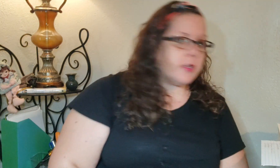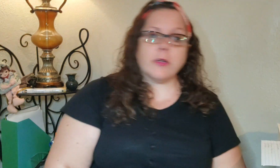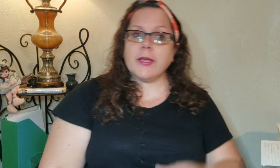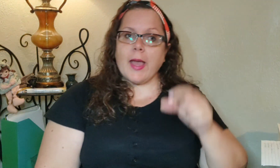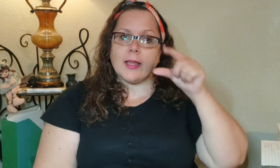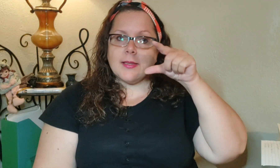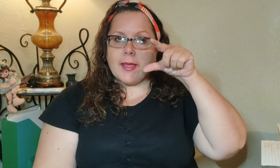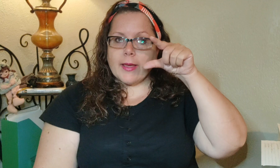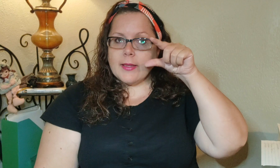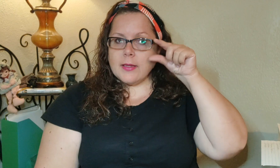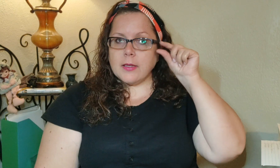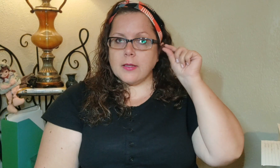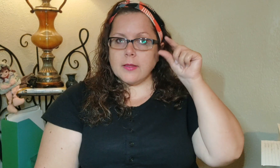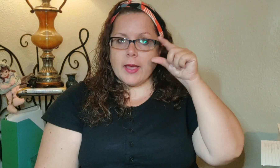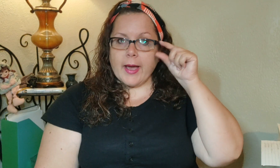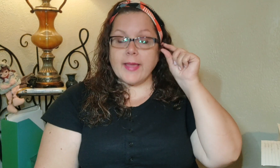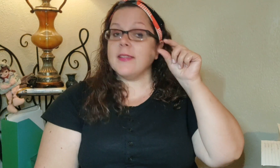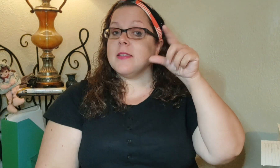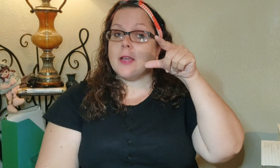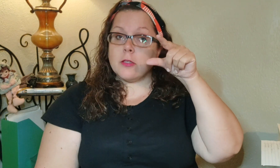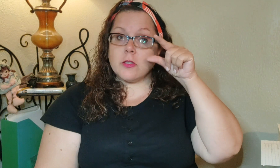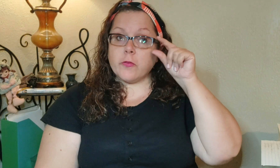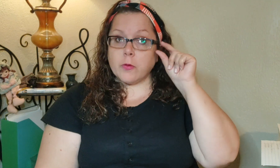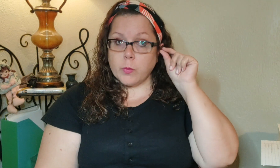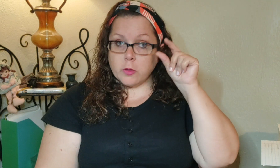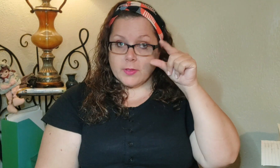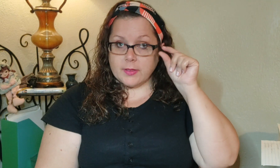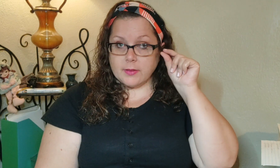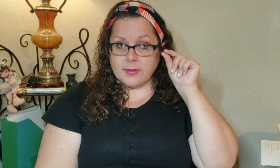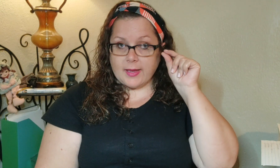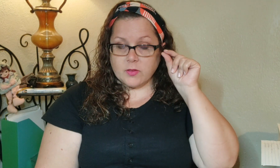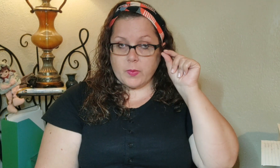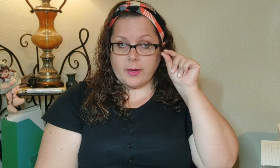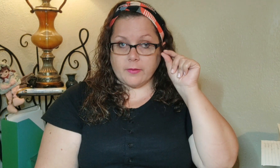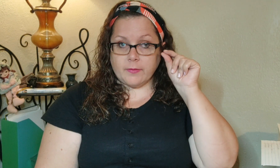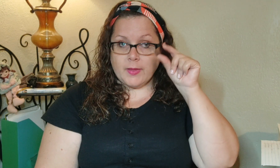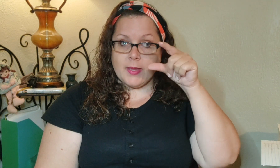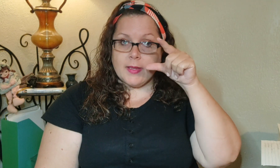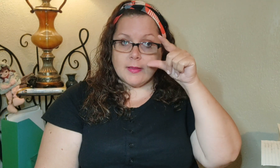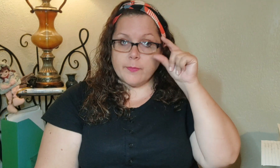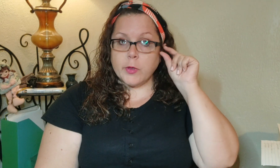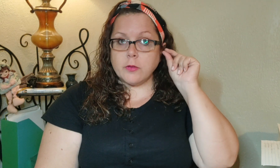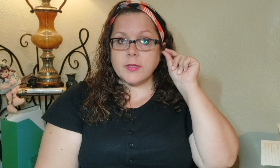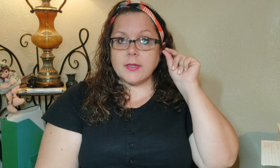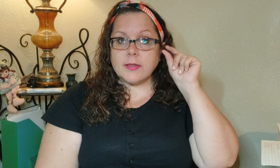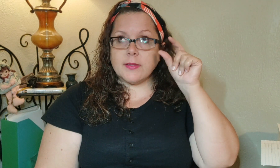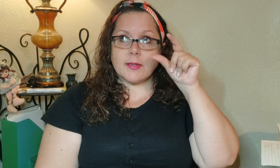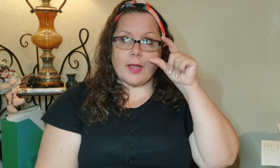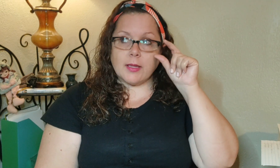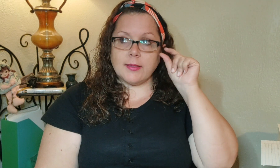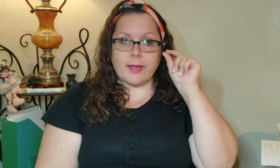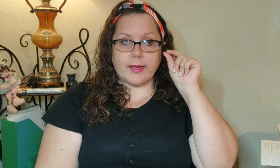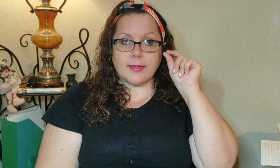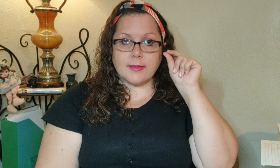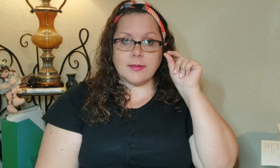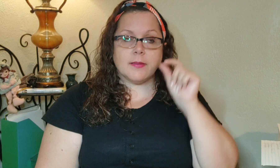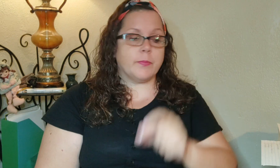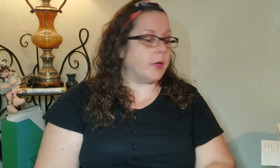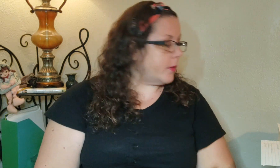So Gallaudet, this is also for Moses as well. Moses, Gallaudet, both